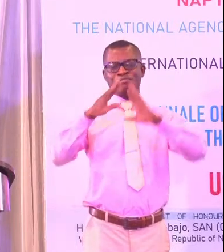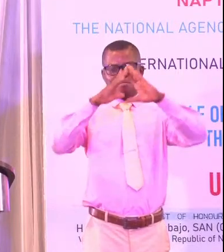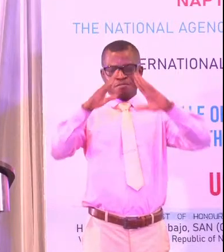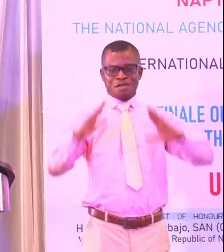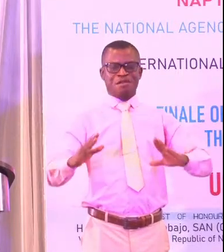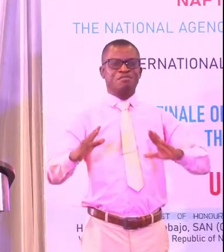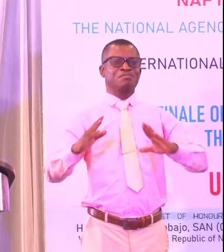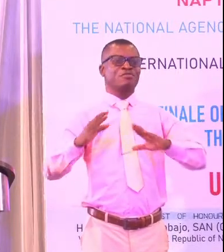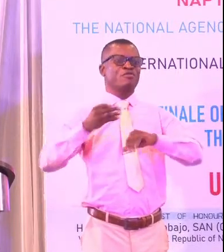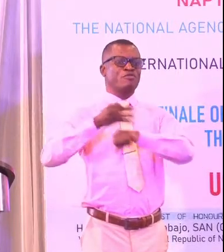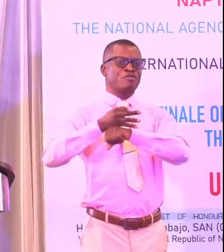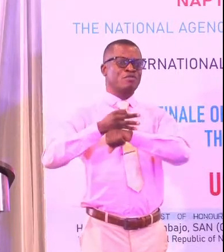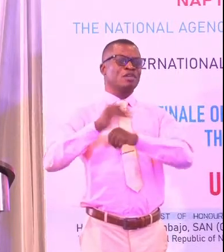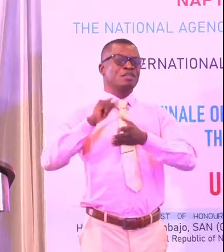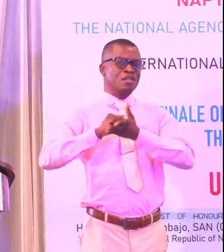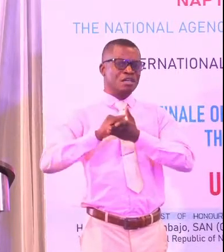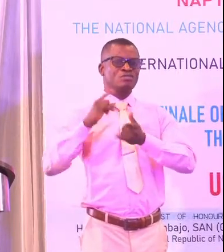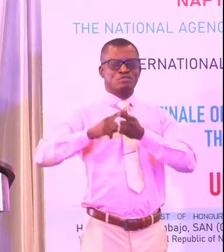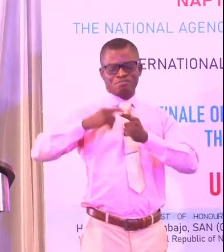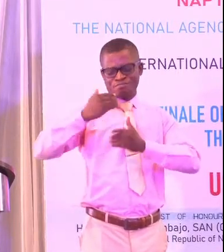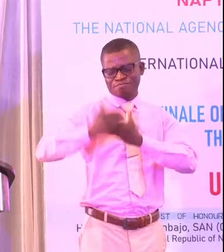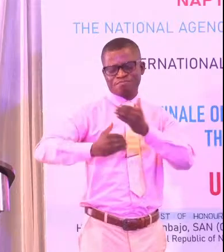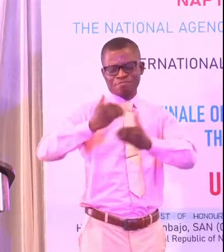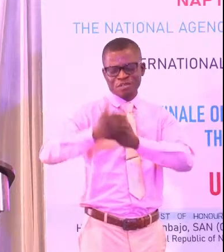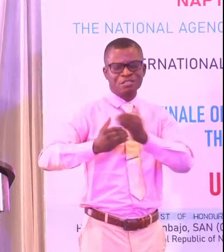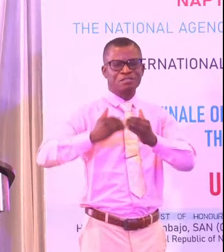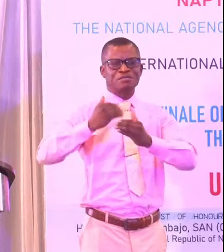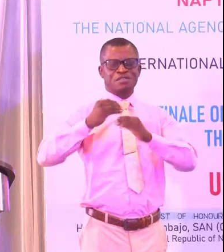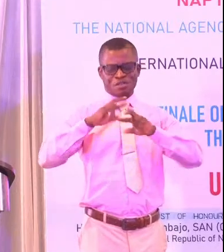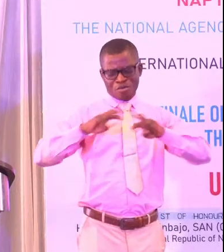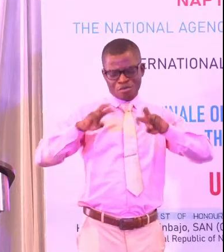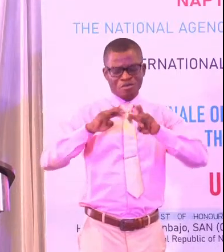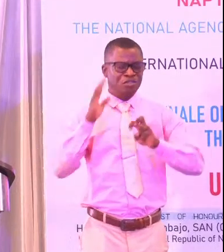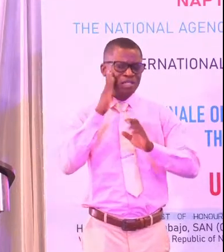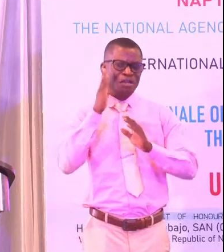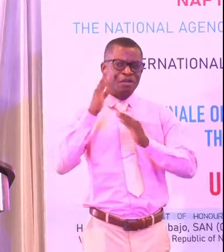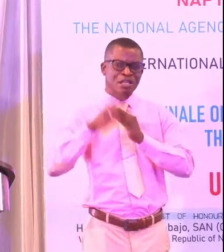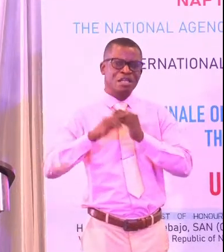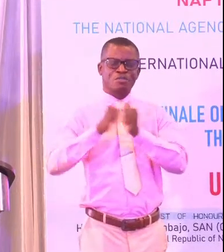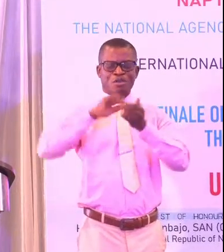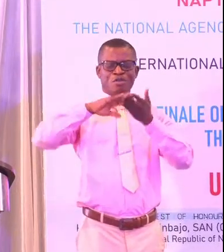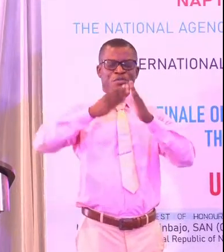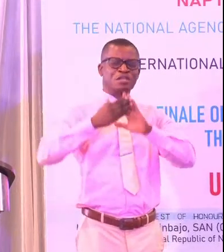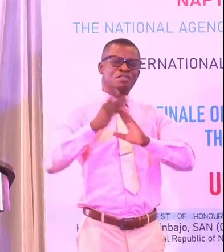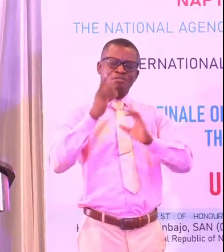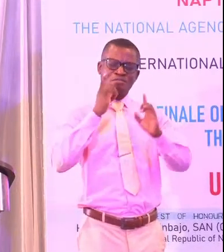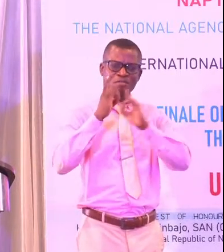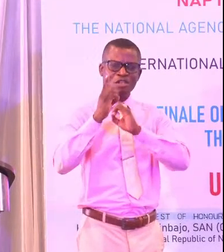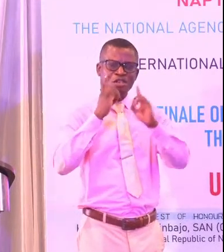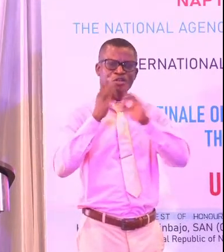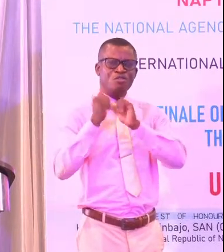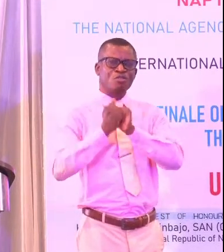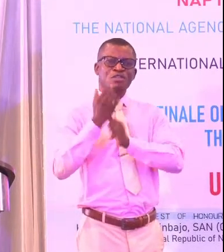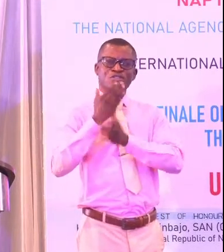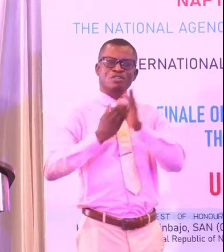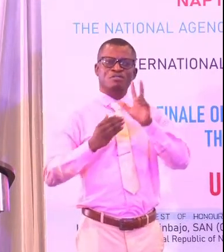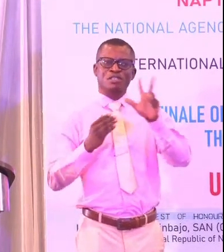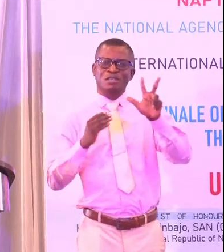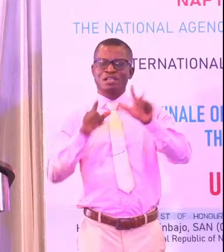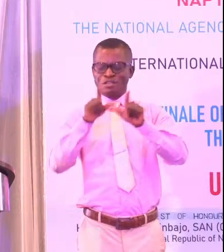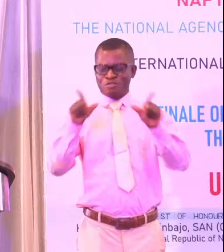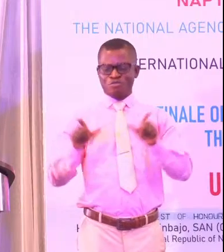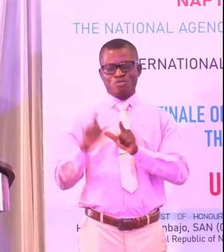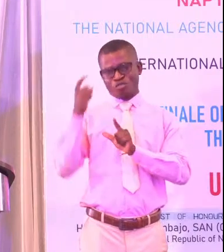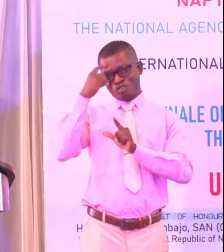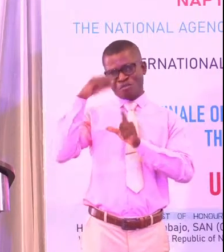work by progressively conducting awareness creation and community dialogue in 3 endemic local government areas of Edo